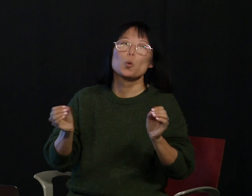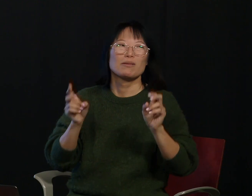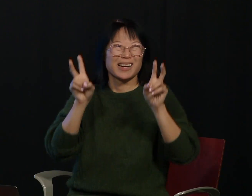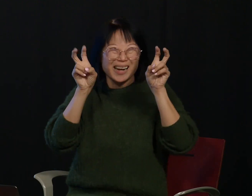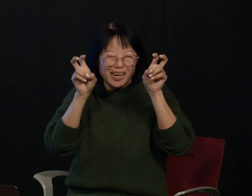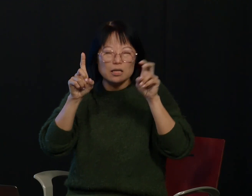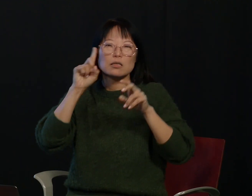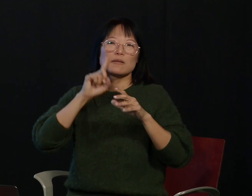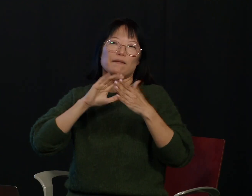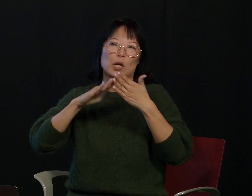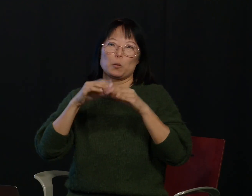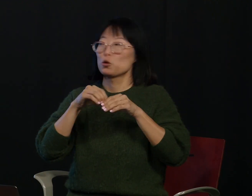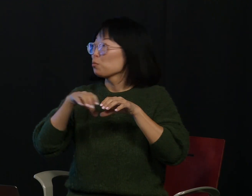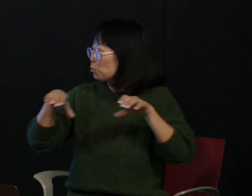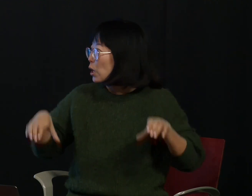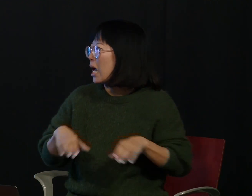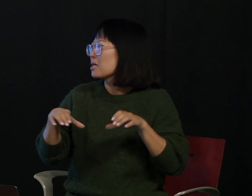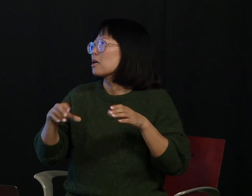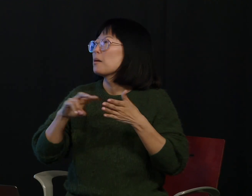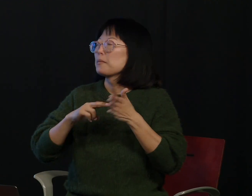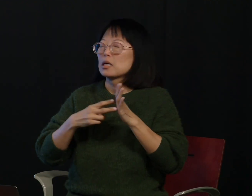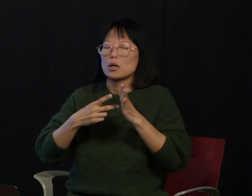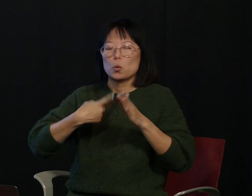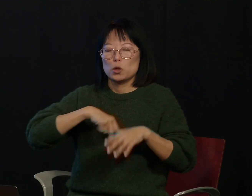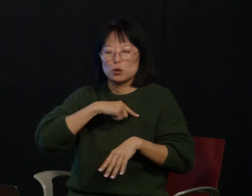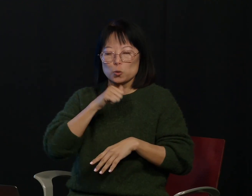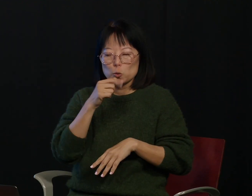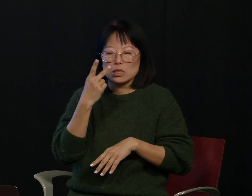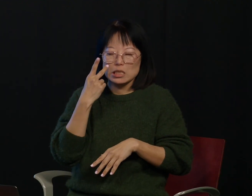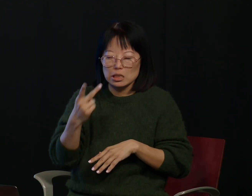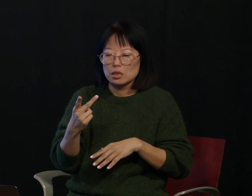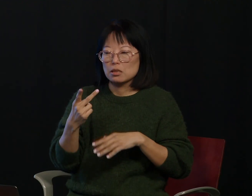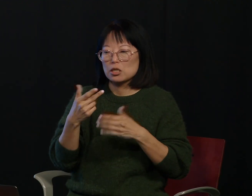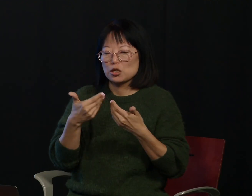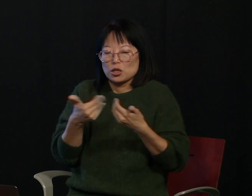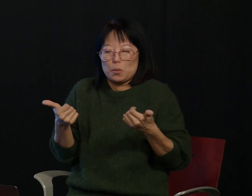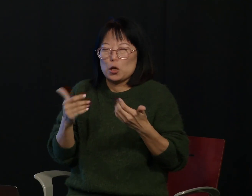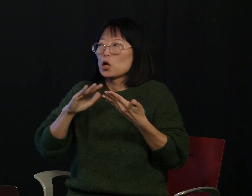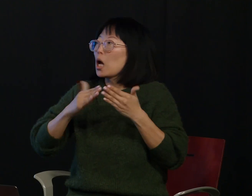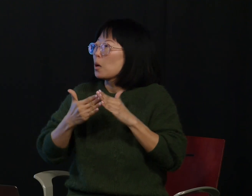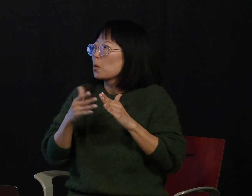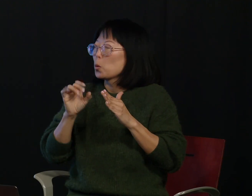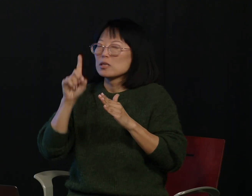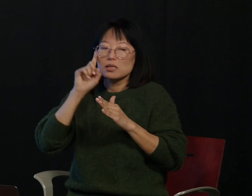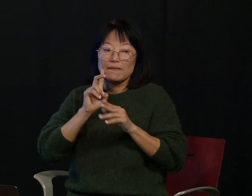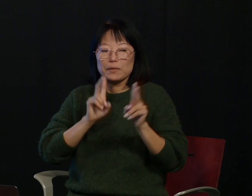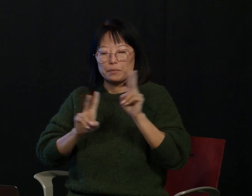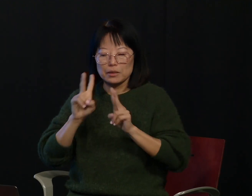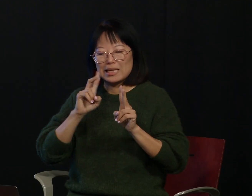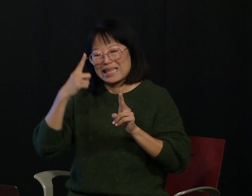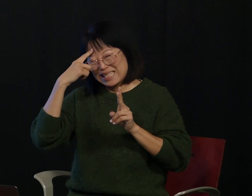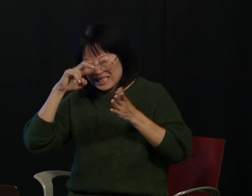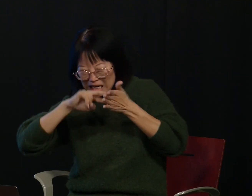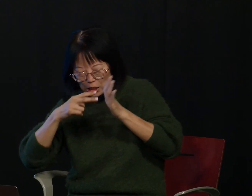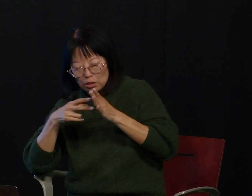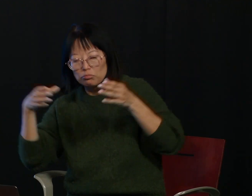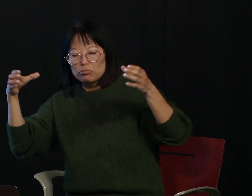There's no deaf community, so to speak, of community of practice. We see separate communities for deaf people. Intentionally, they